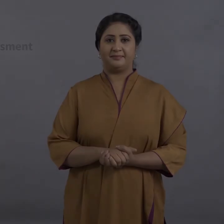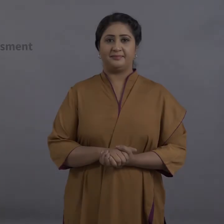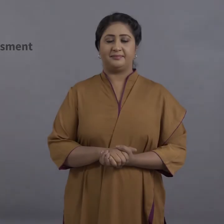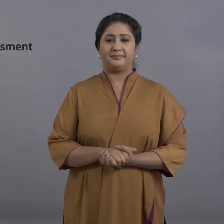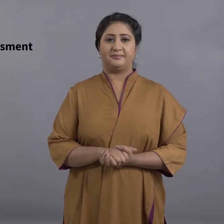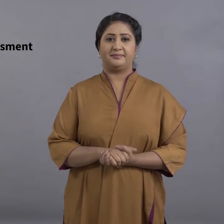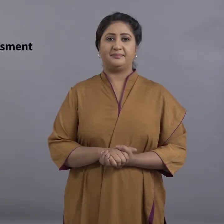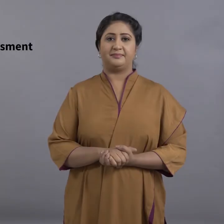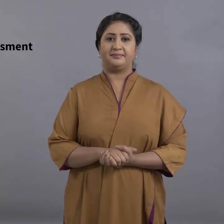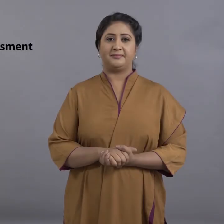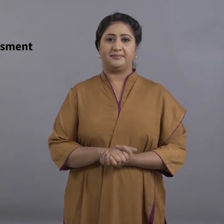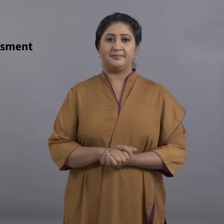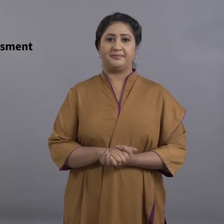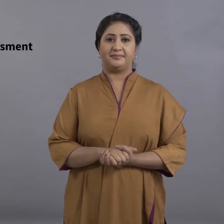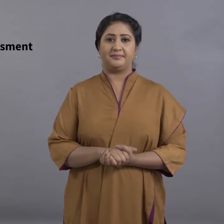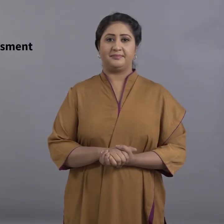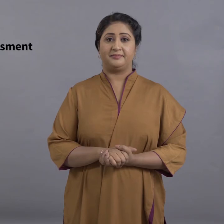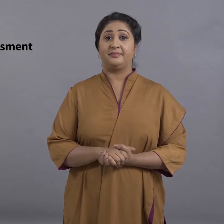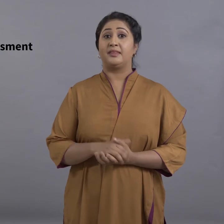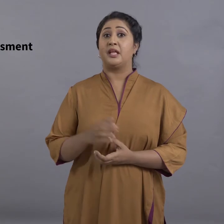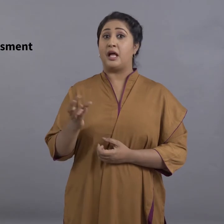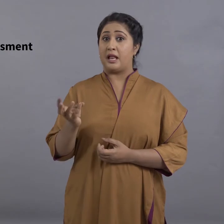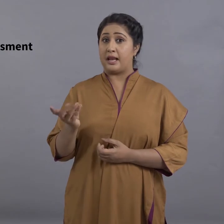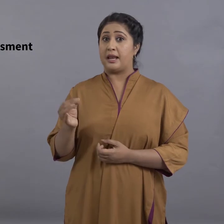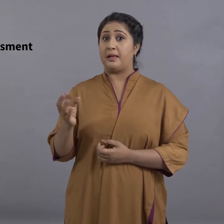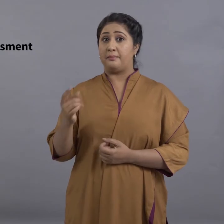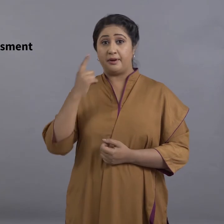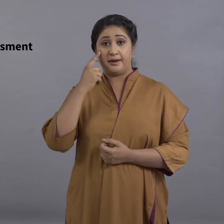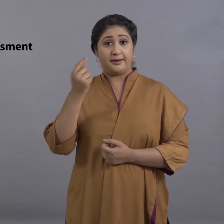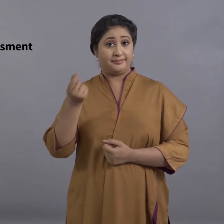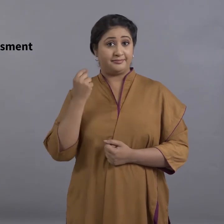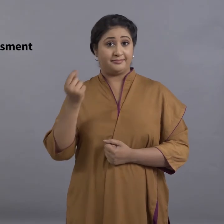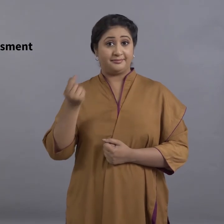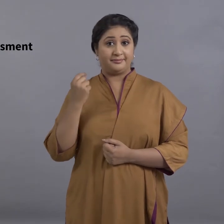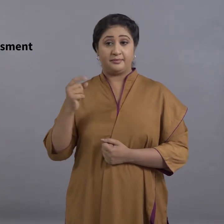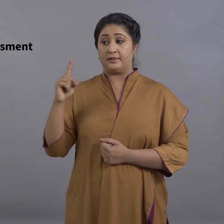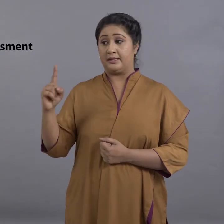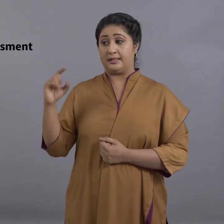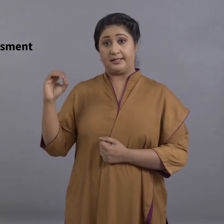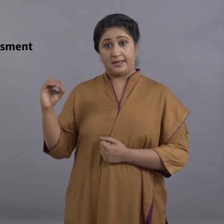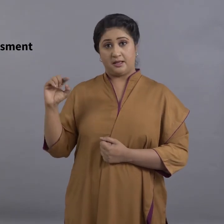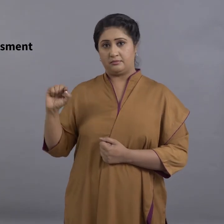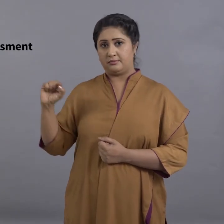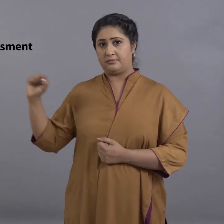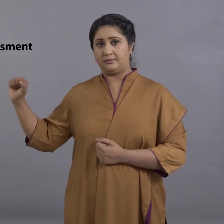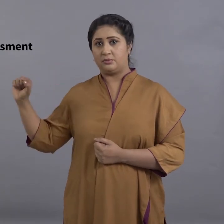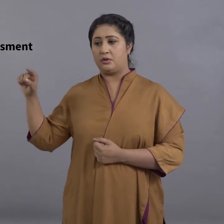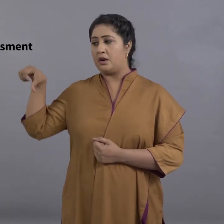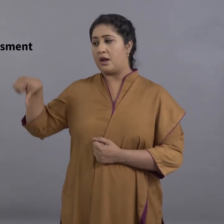Arithmetic Competency Assessment, number recognition 10 to 99.